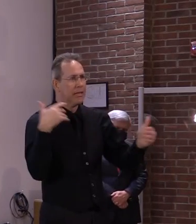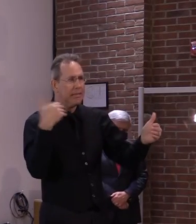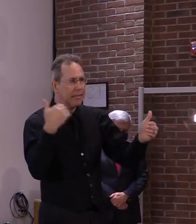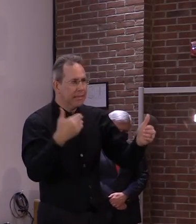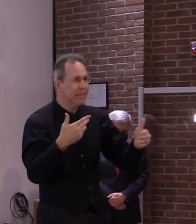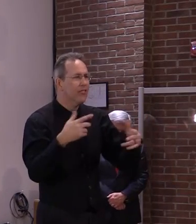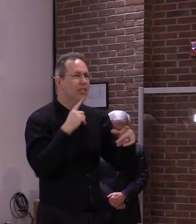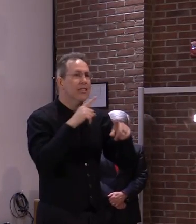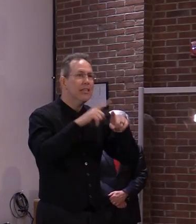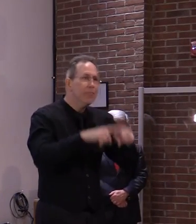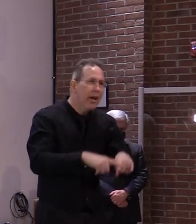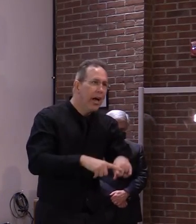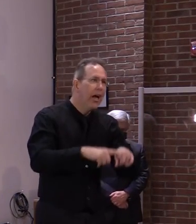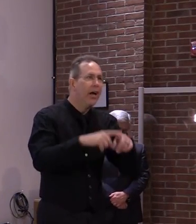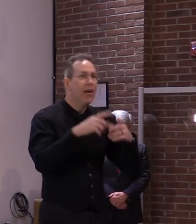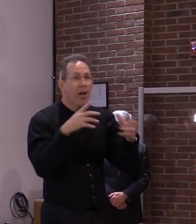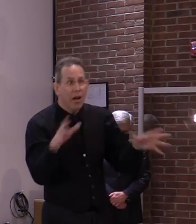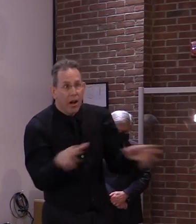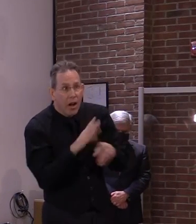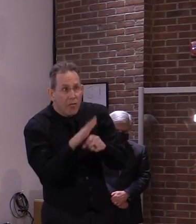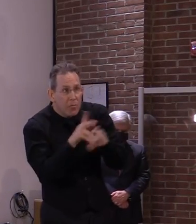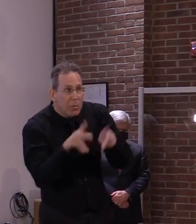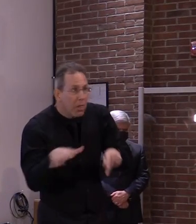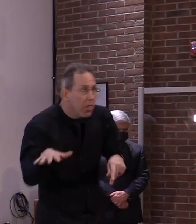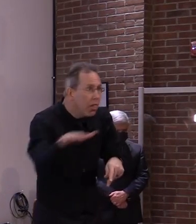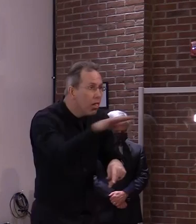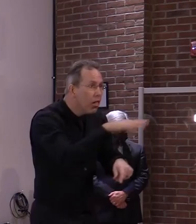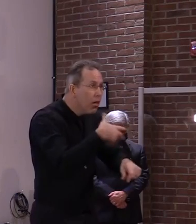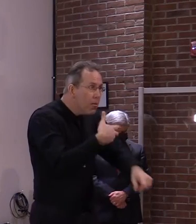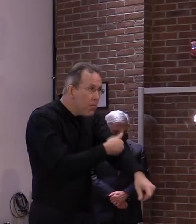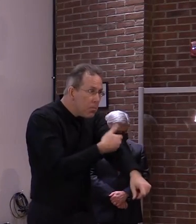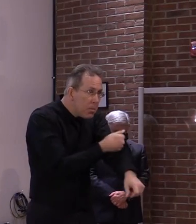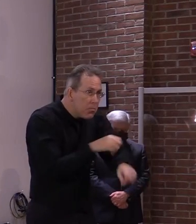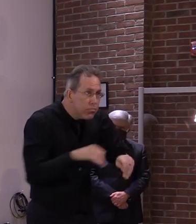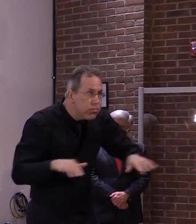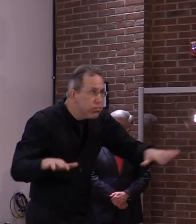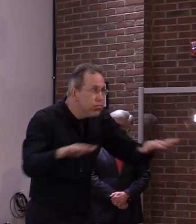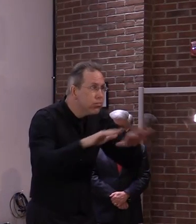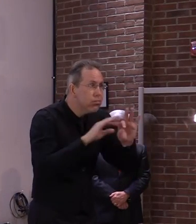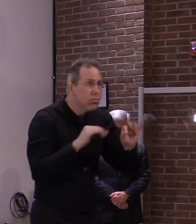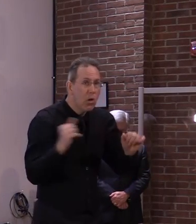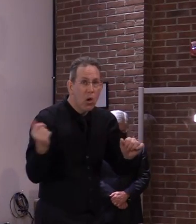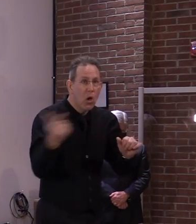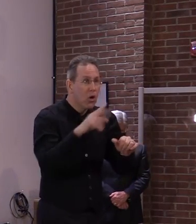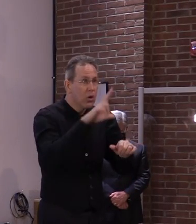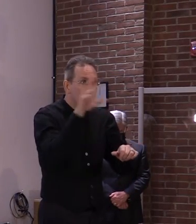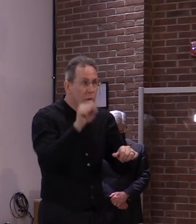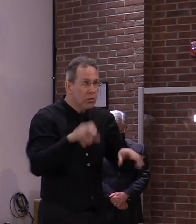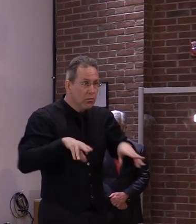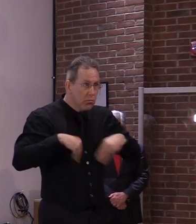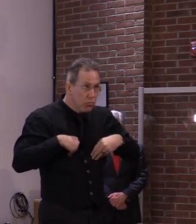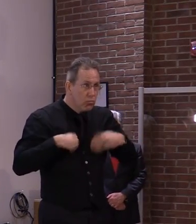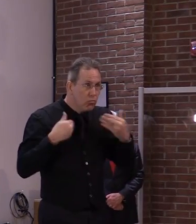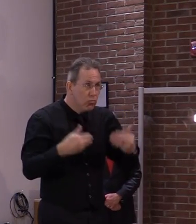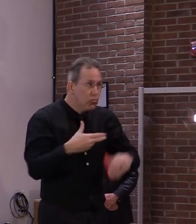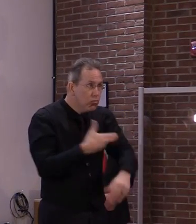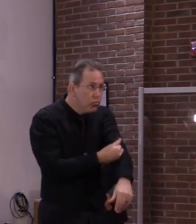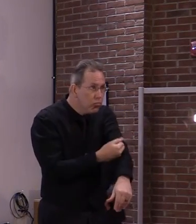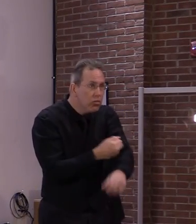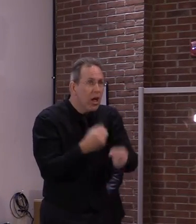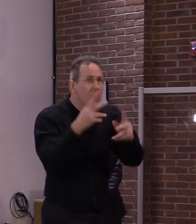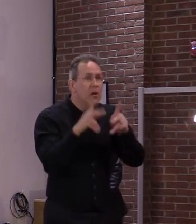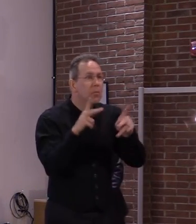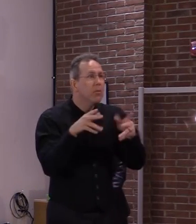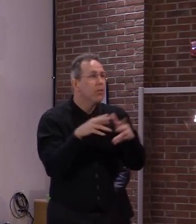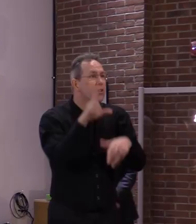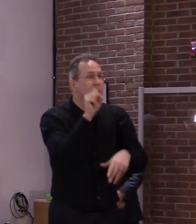the vaccine and what percentage of the population. How many people are going to continue to adhere to the public health guidance and our